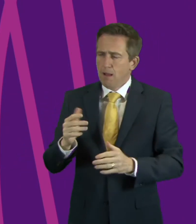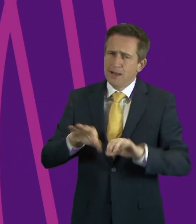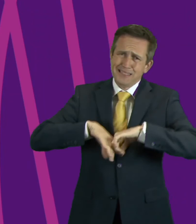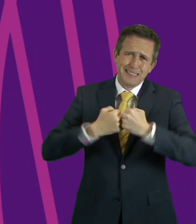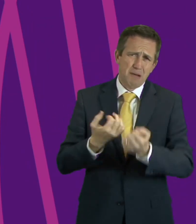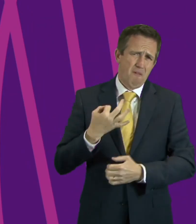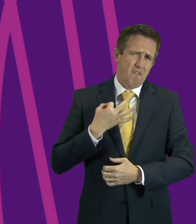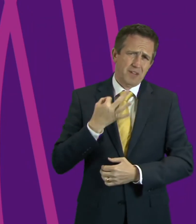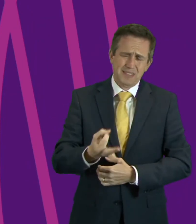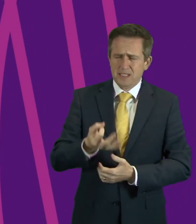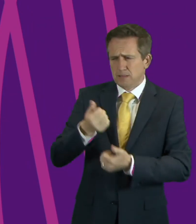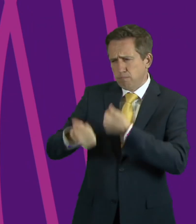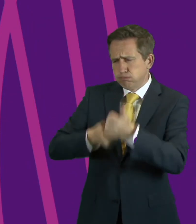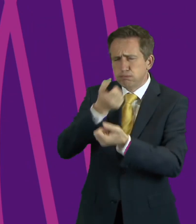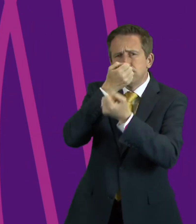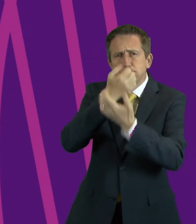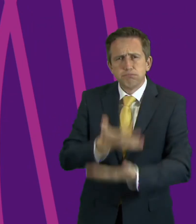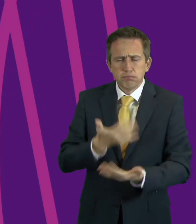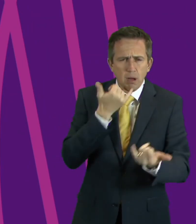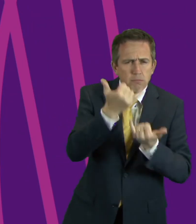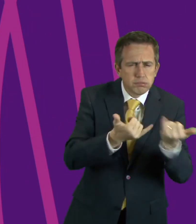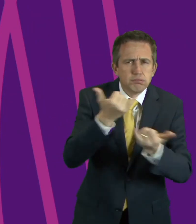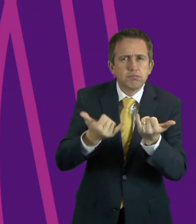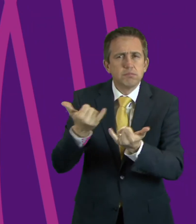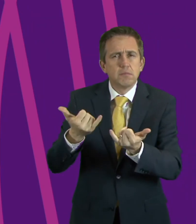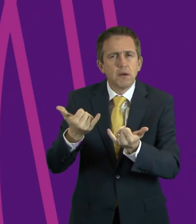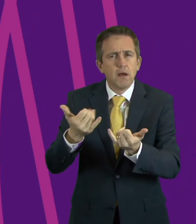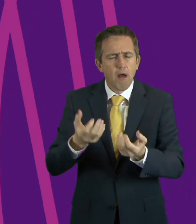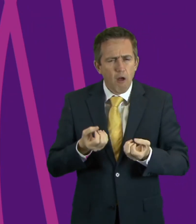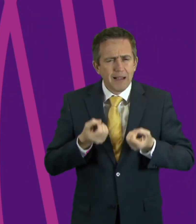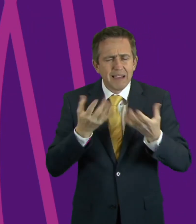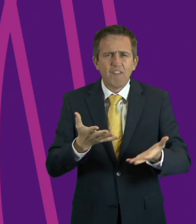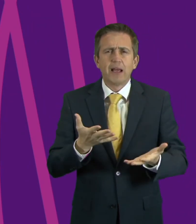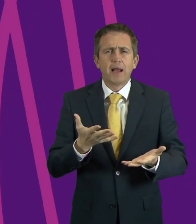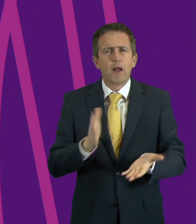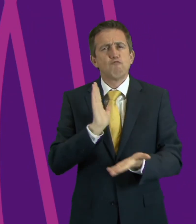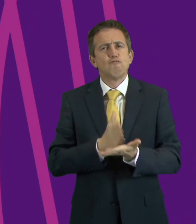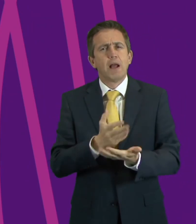of volunteers. Love in action.